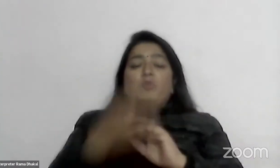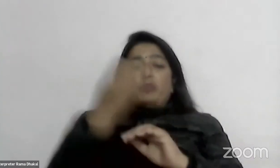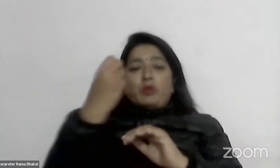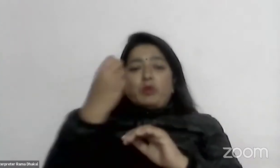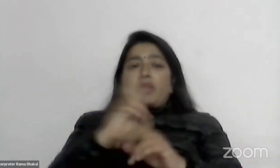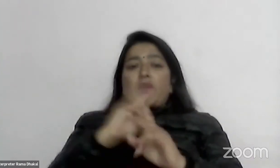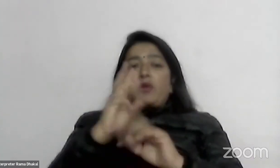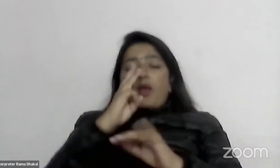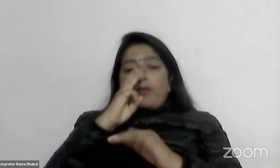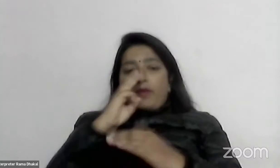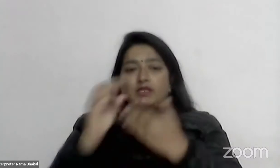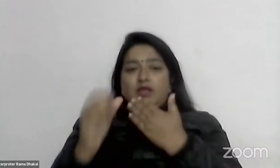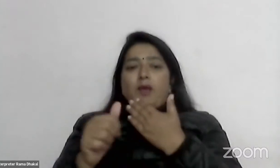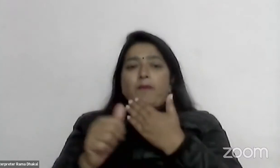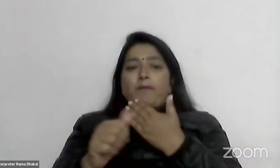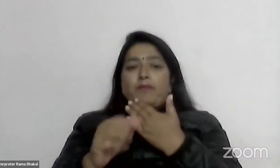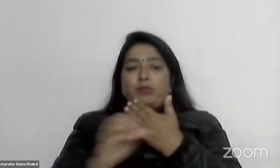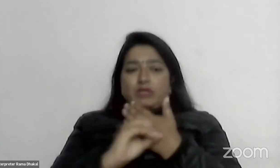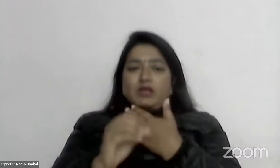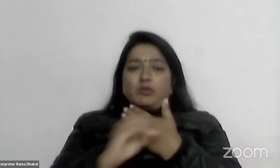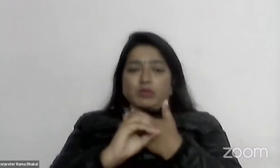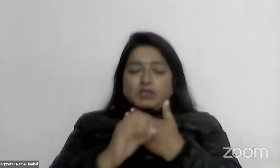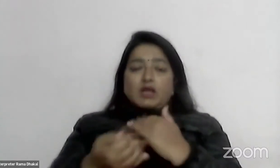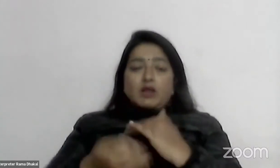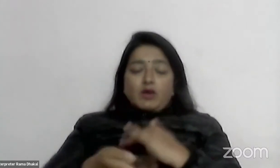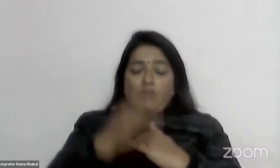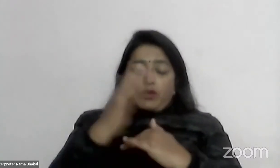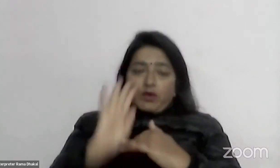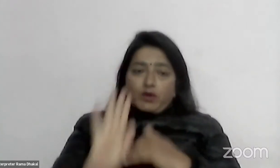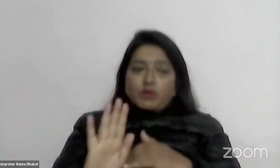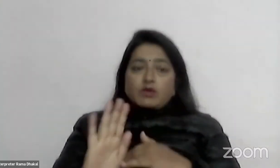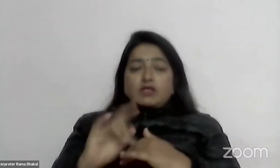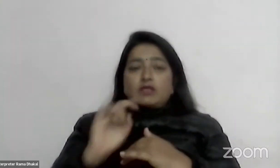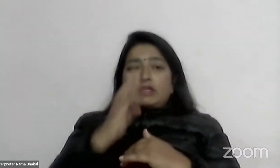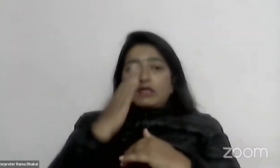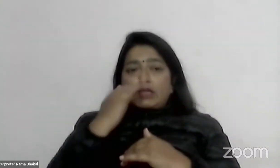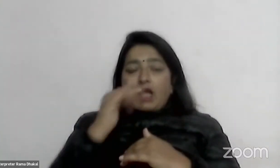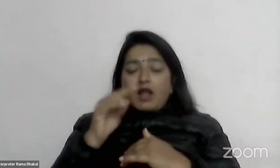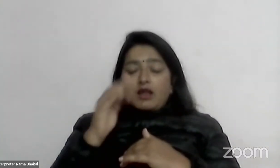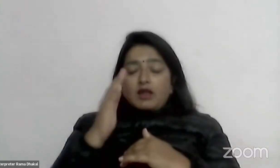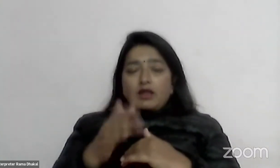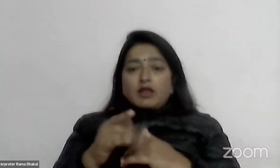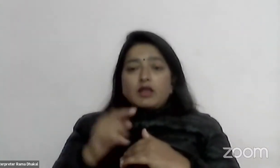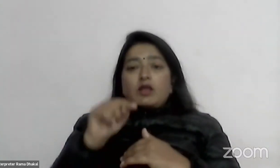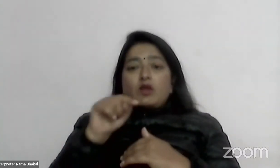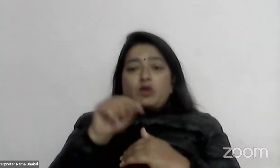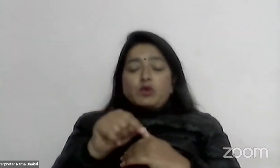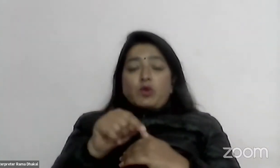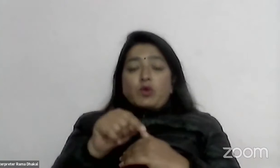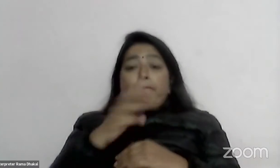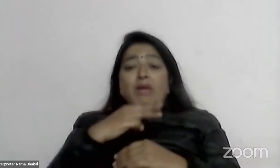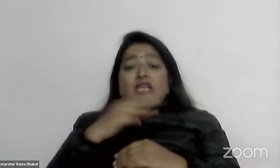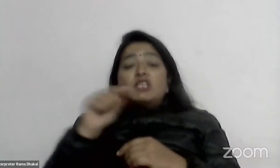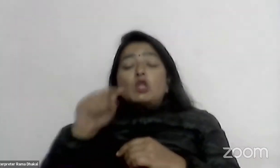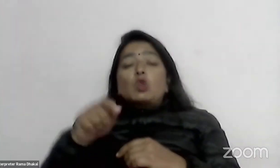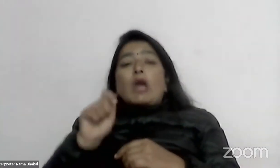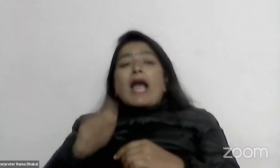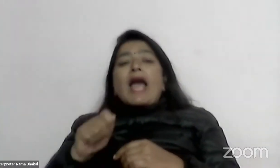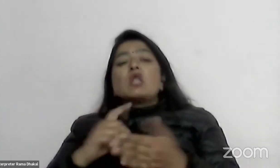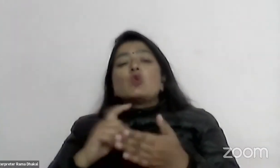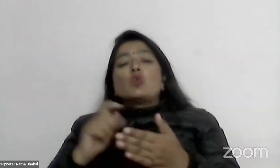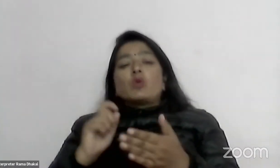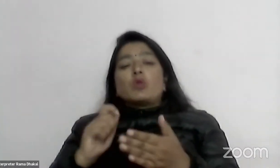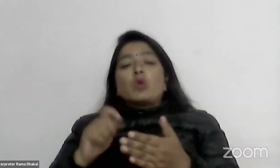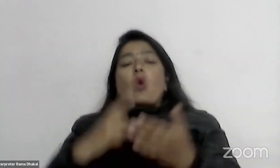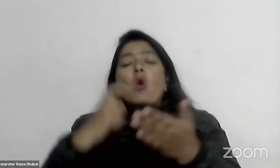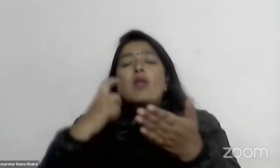those who need it. And certainly not for the purposes of interpreting any particular agendas